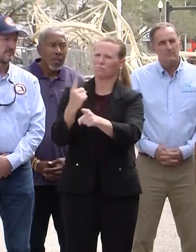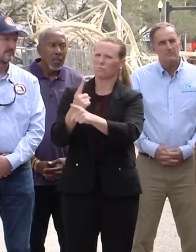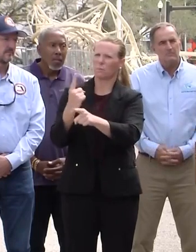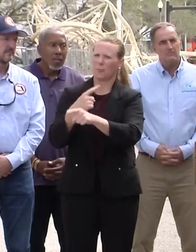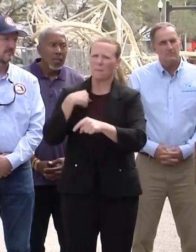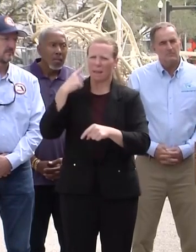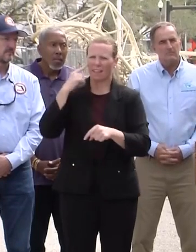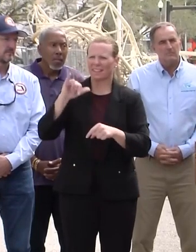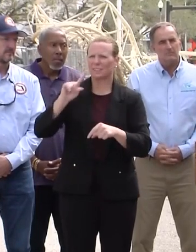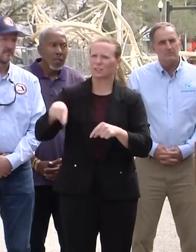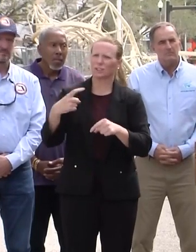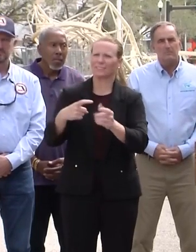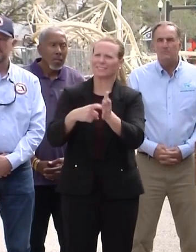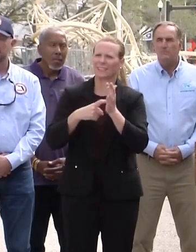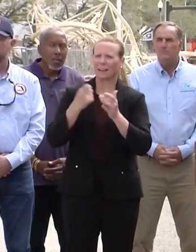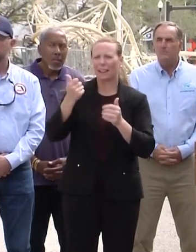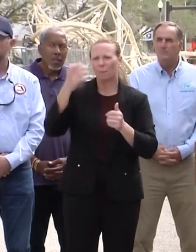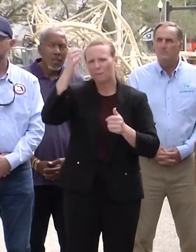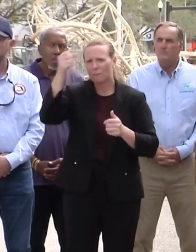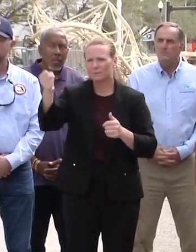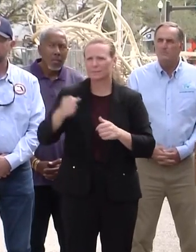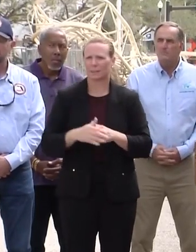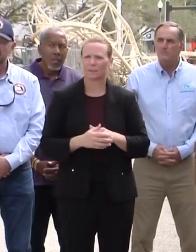it just takes a little bit of common sense.